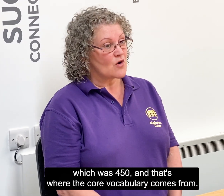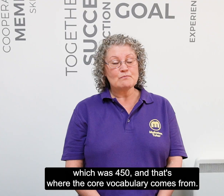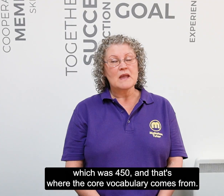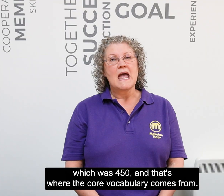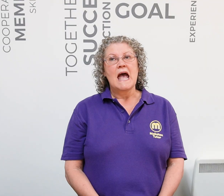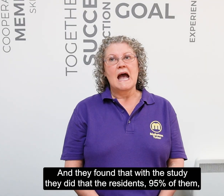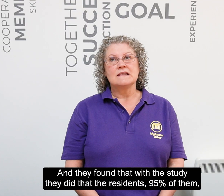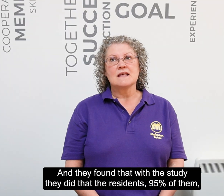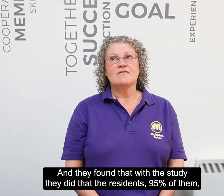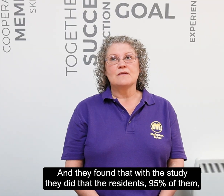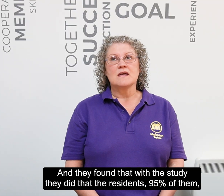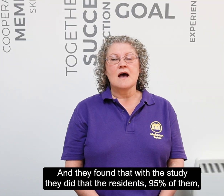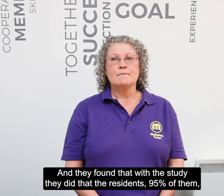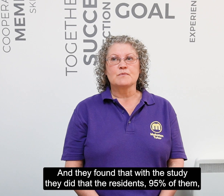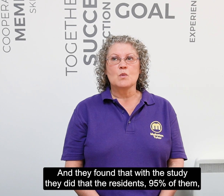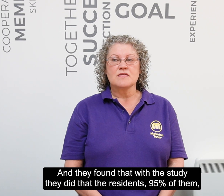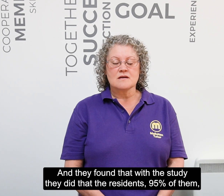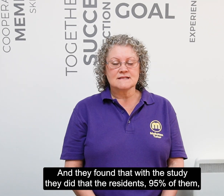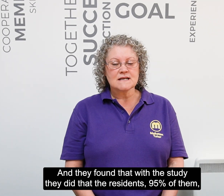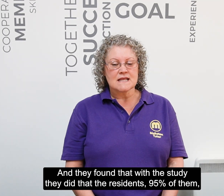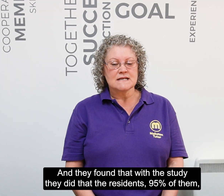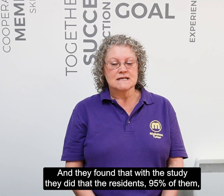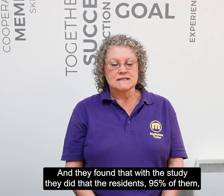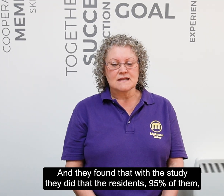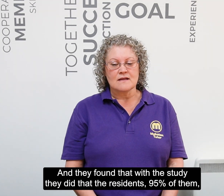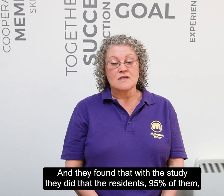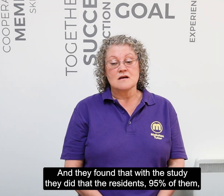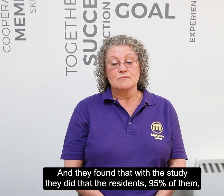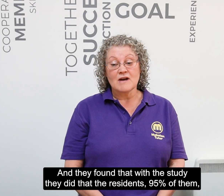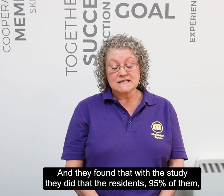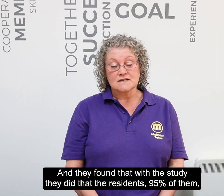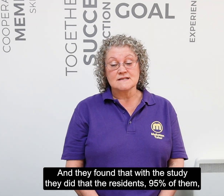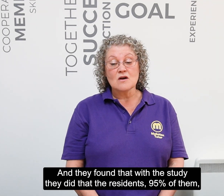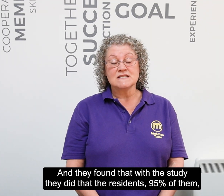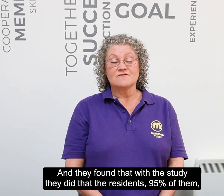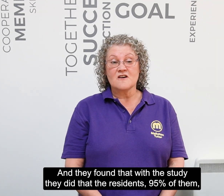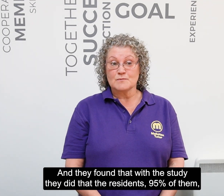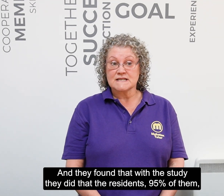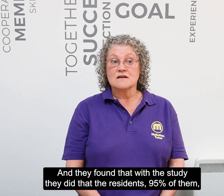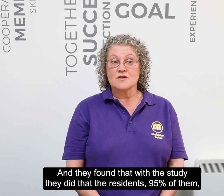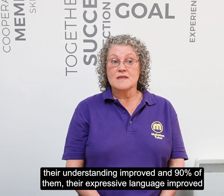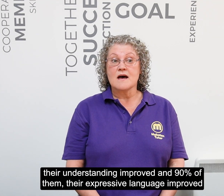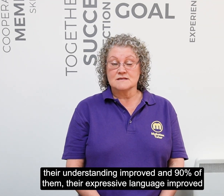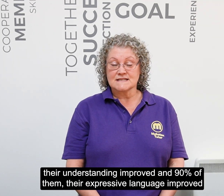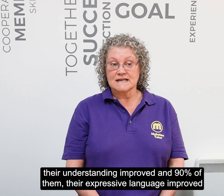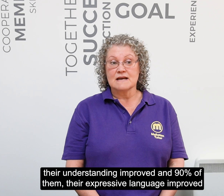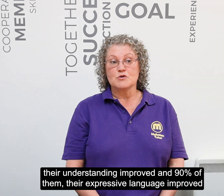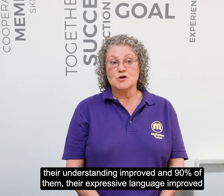from. And they found that with the study that they did, that the residents, 95% of them, their understanding improved,